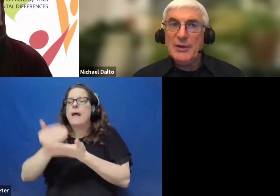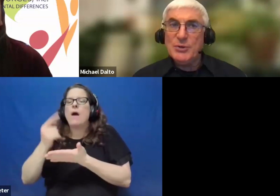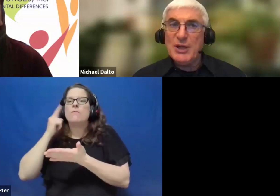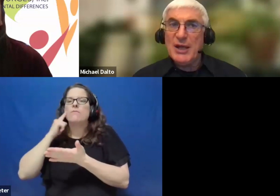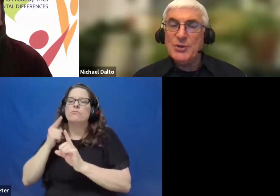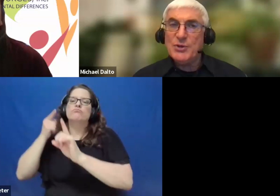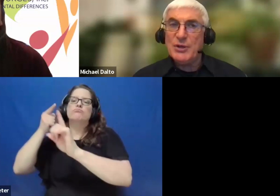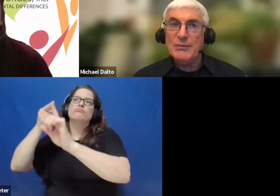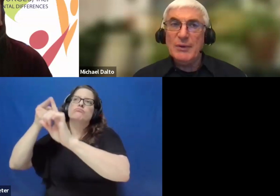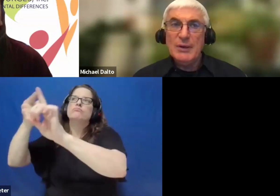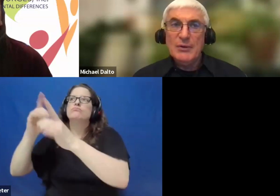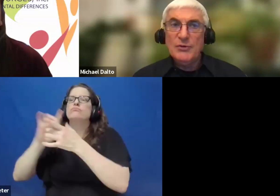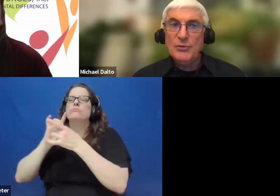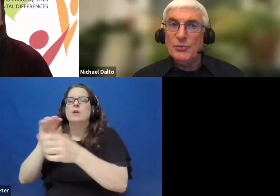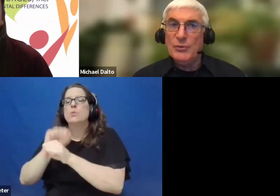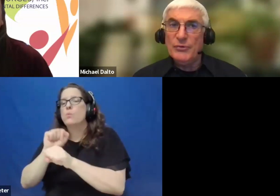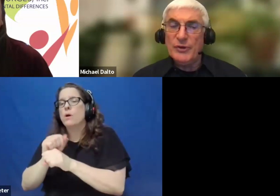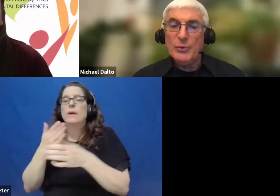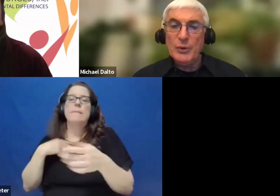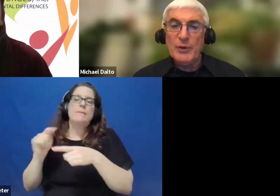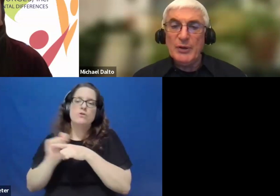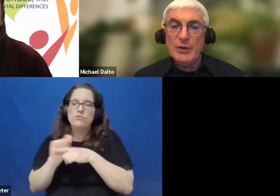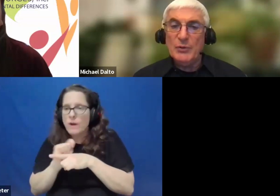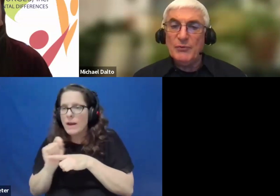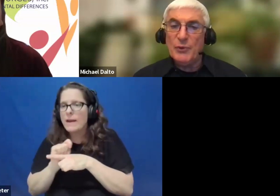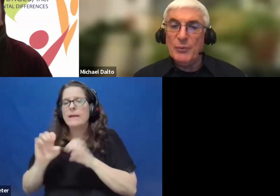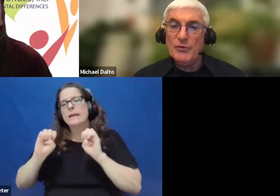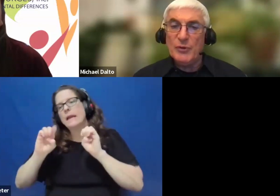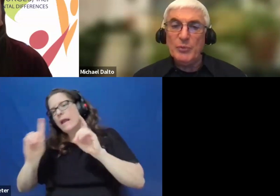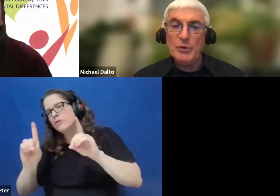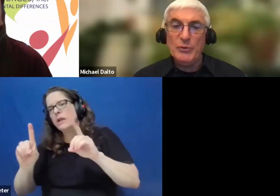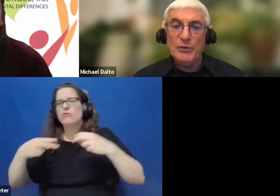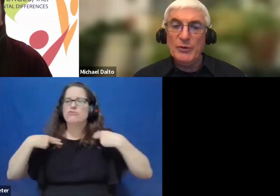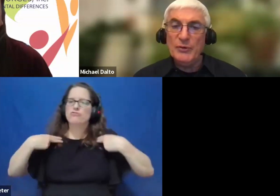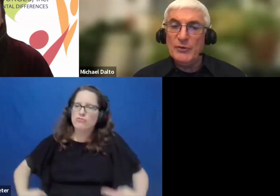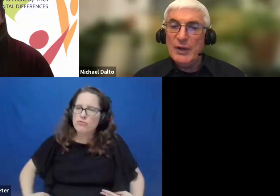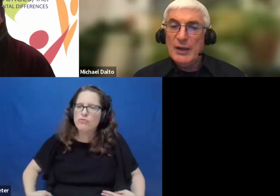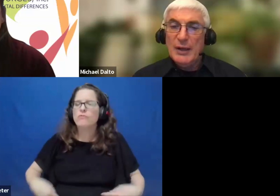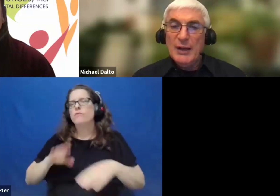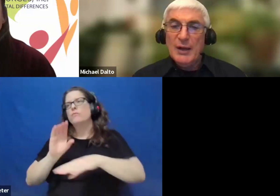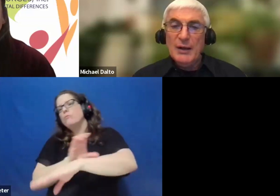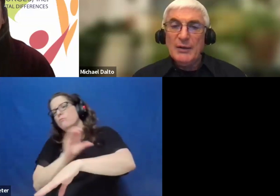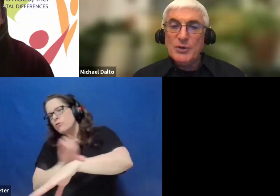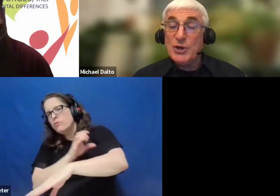training, education, tools, equipment, uniforms, computers,